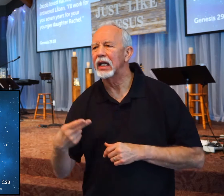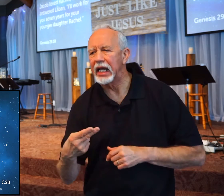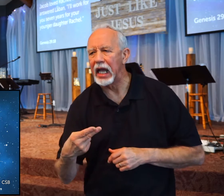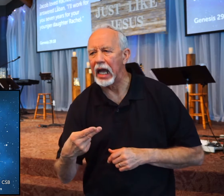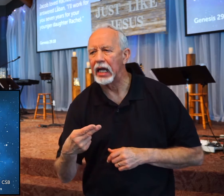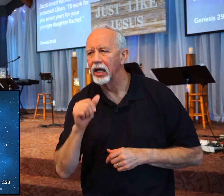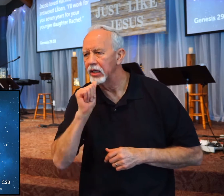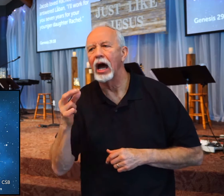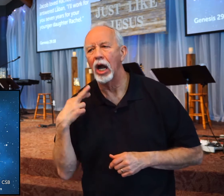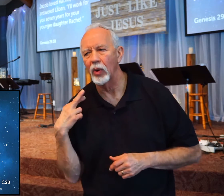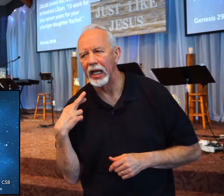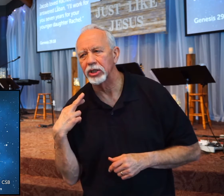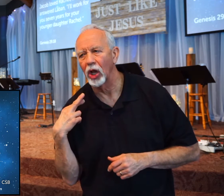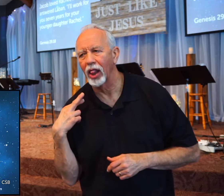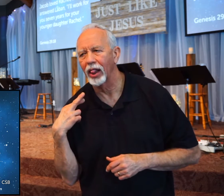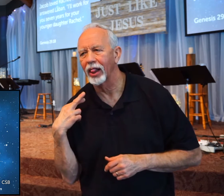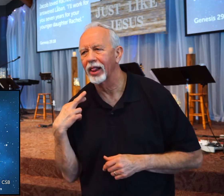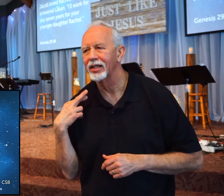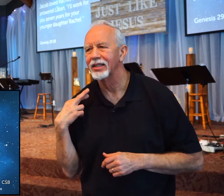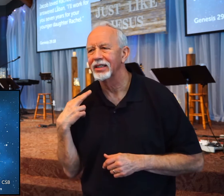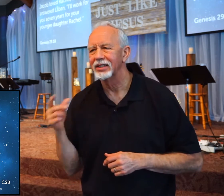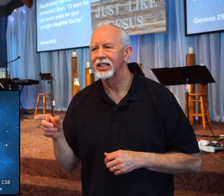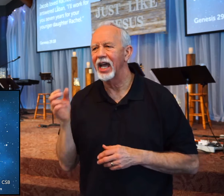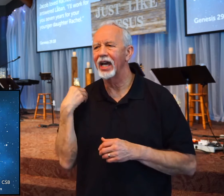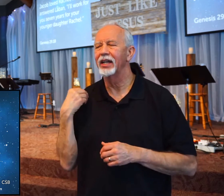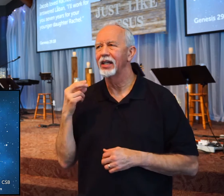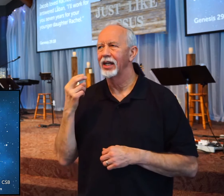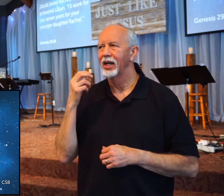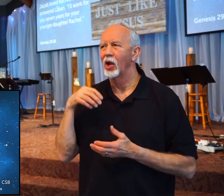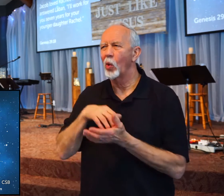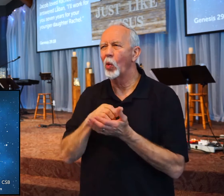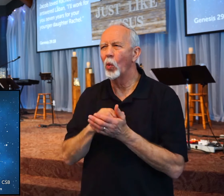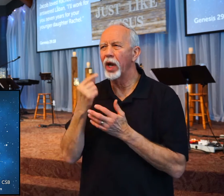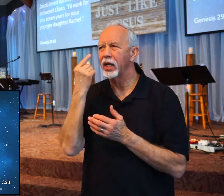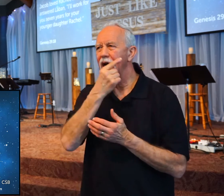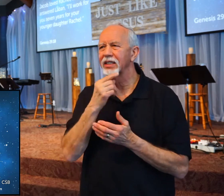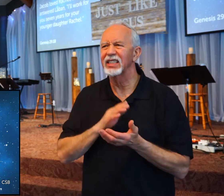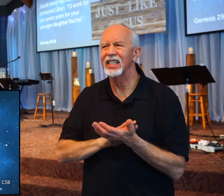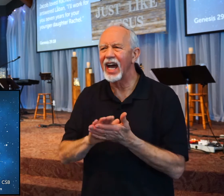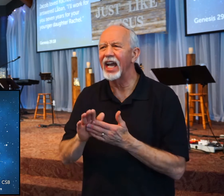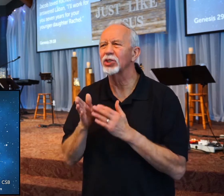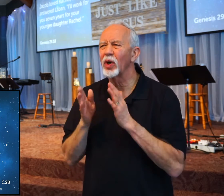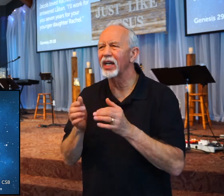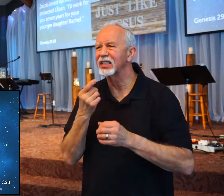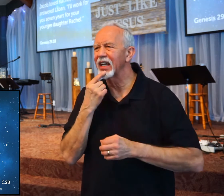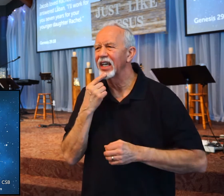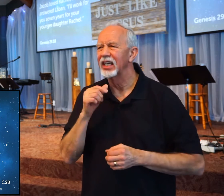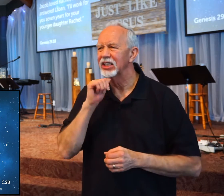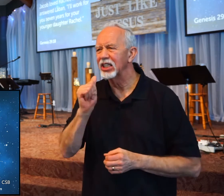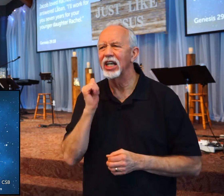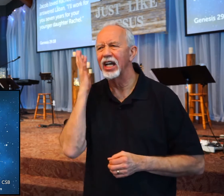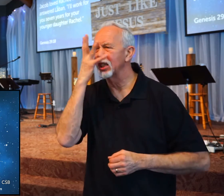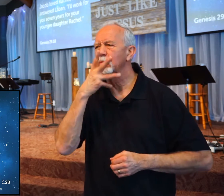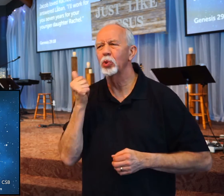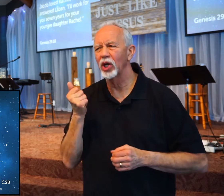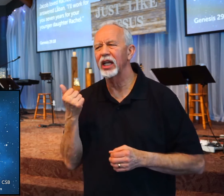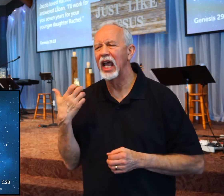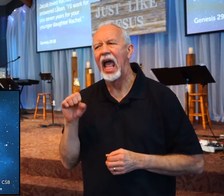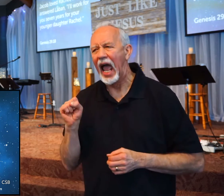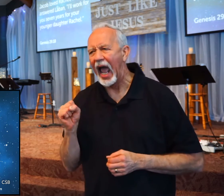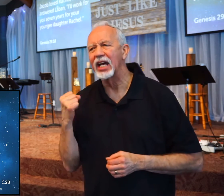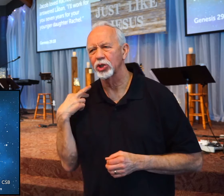that she had weak eyes. Basically, in a nice way, it's saying she wasn't nearly as pretty